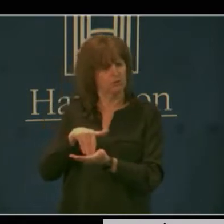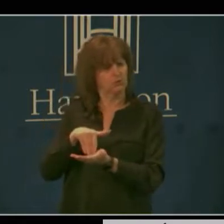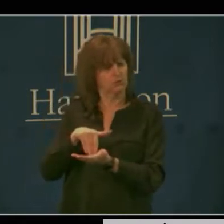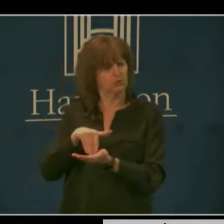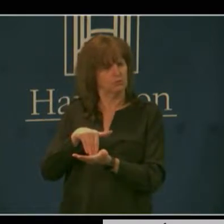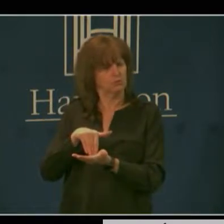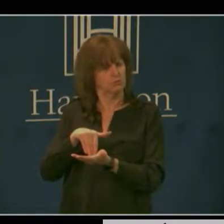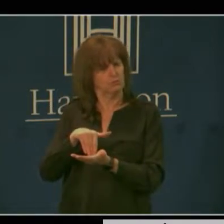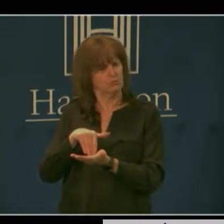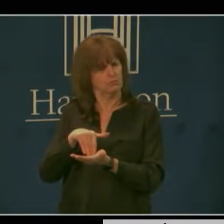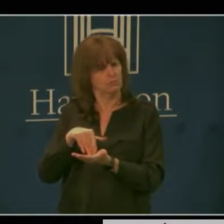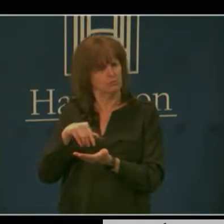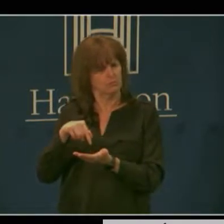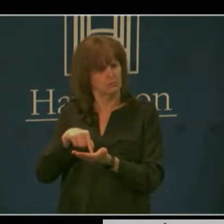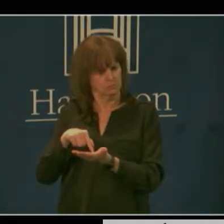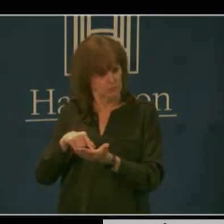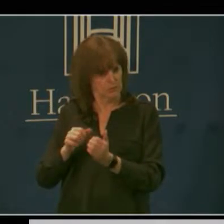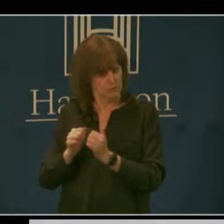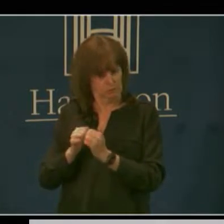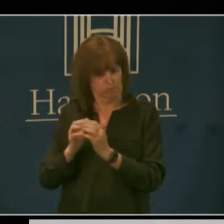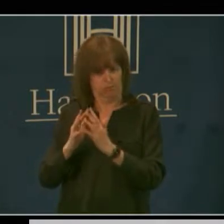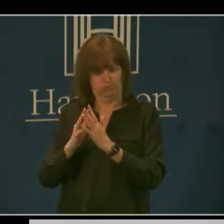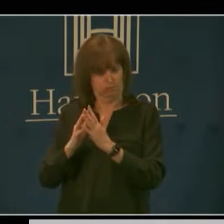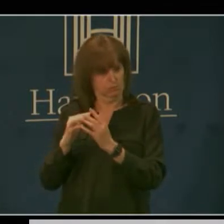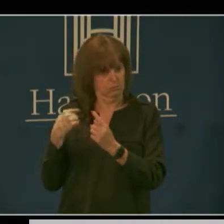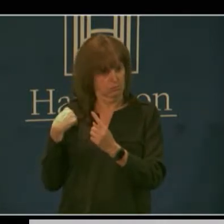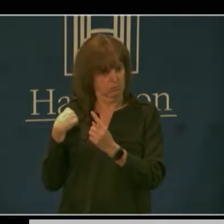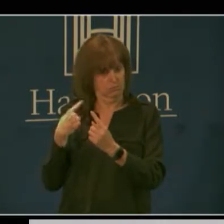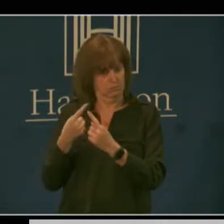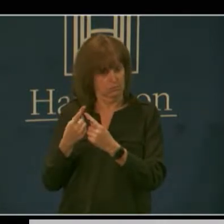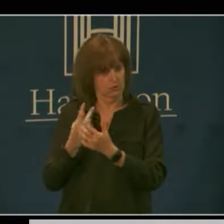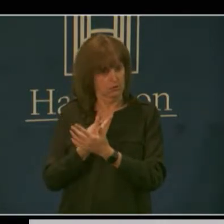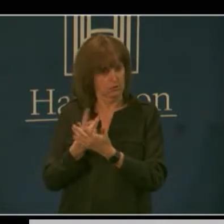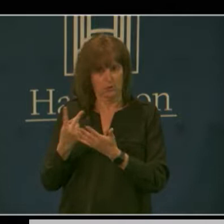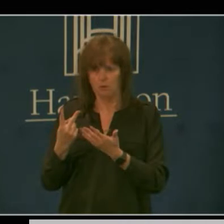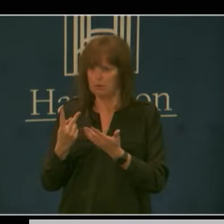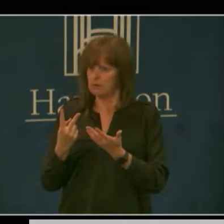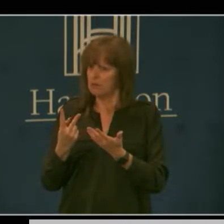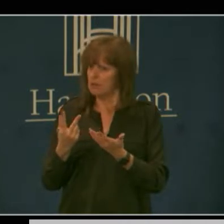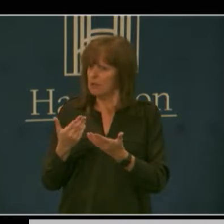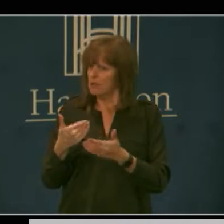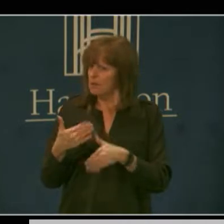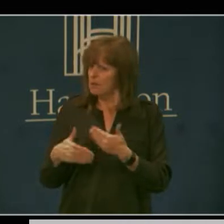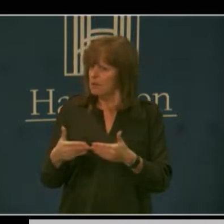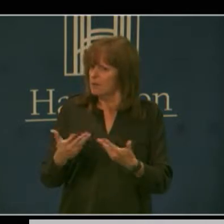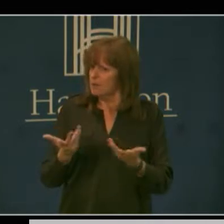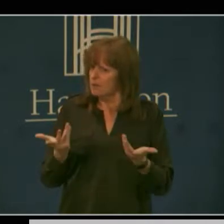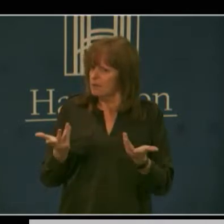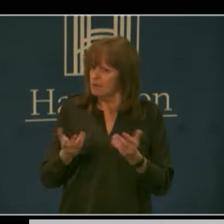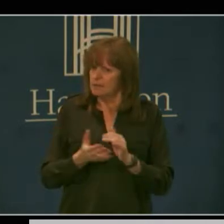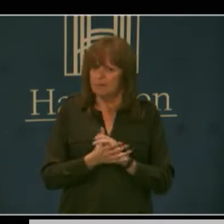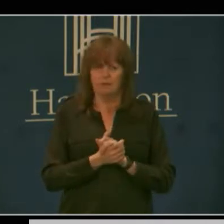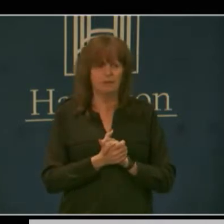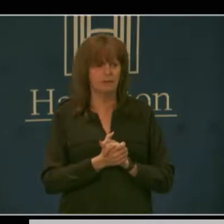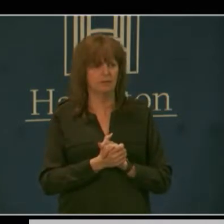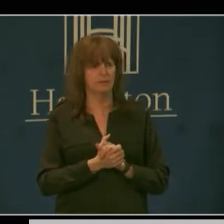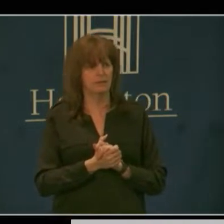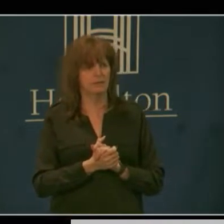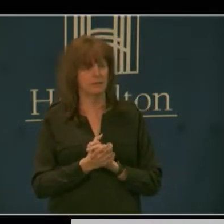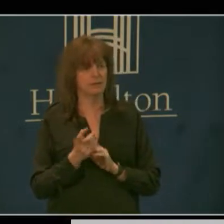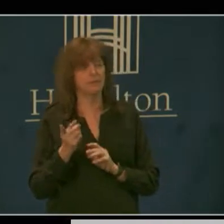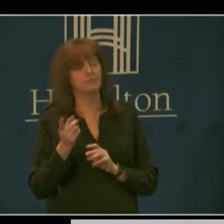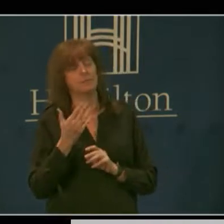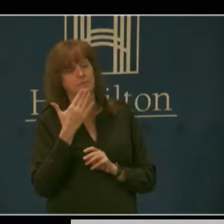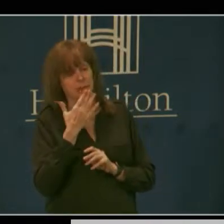been activated for a few weeks? So, great question, and I really have the privilege of working